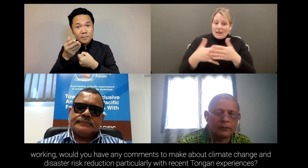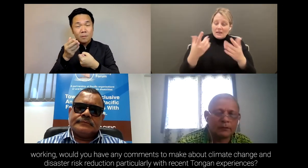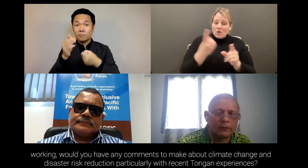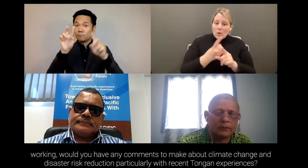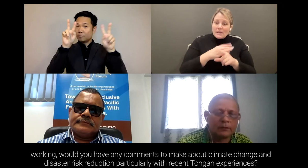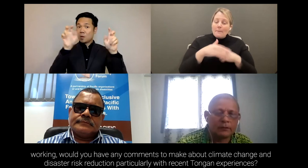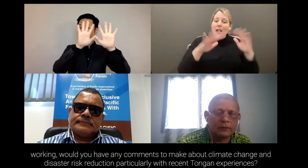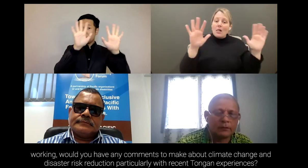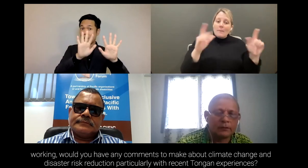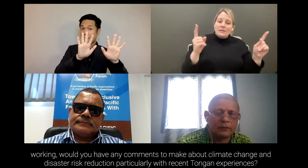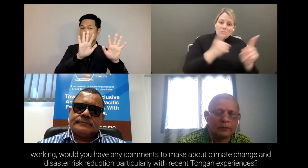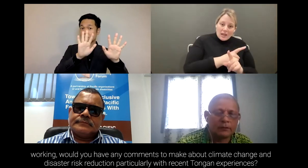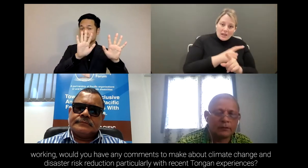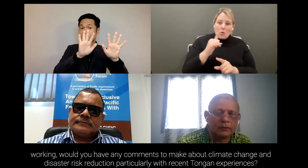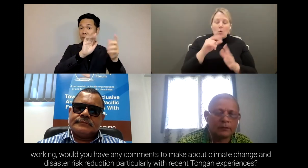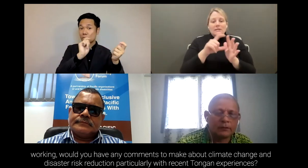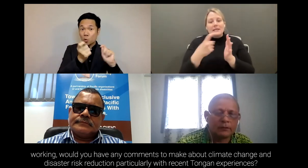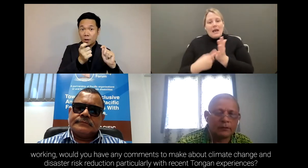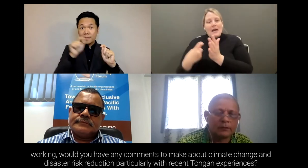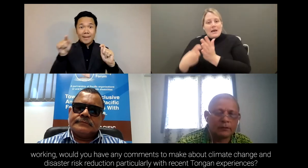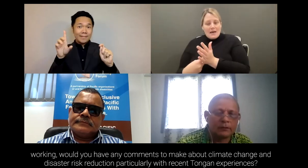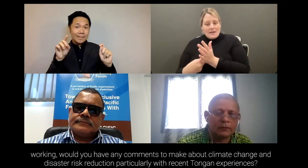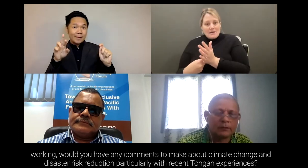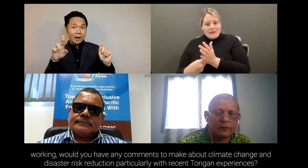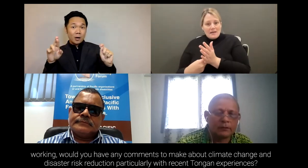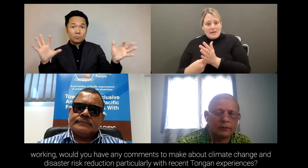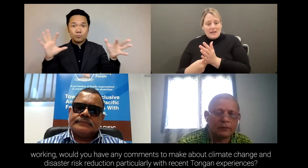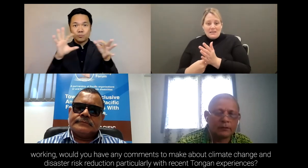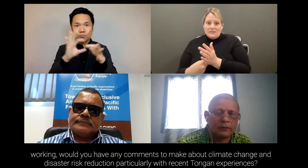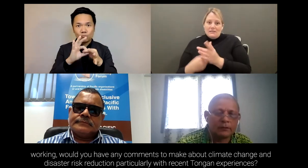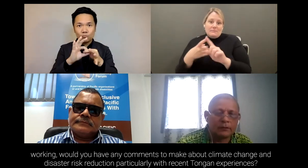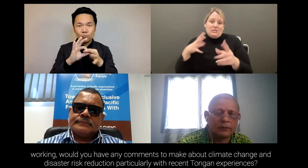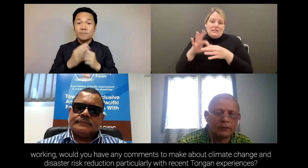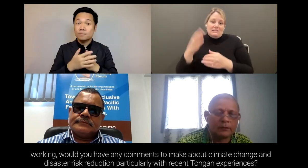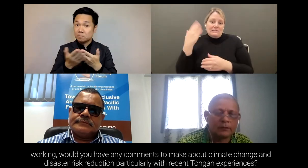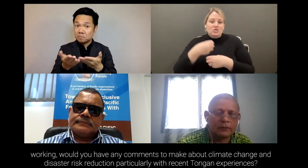and disaster risk reduction, particularly with recent Tonga experiences?